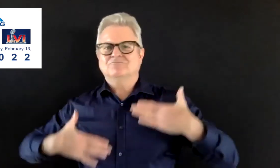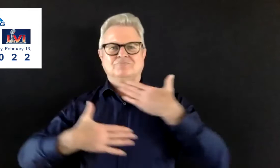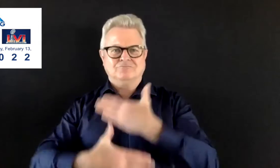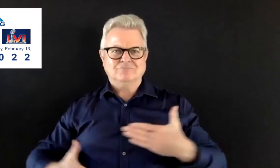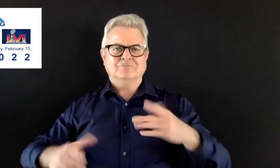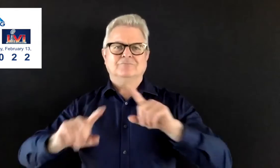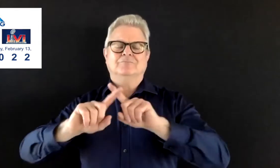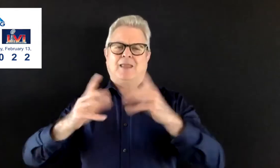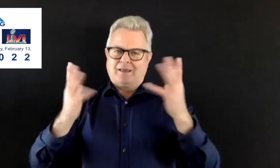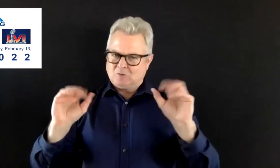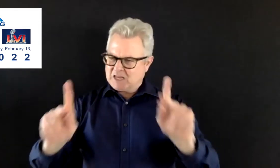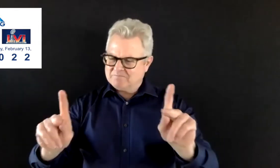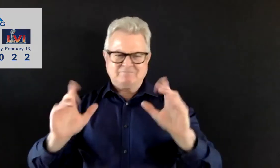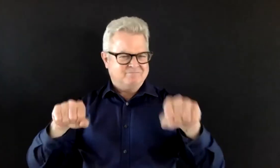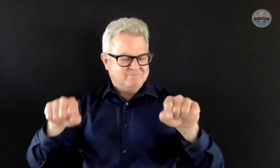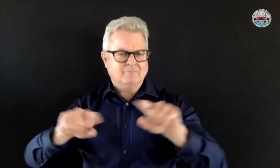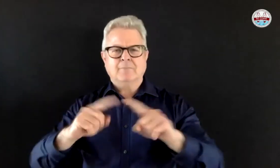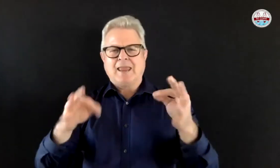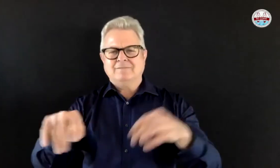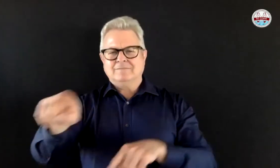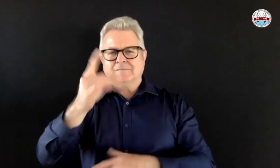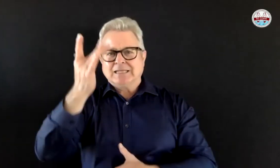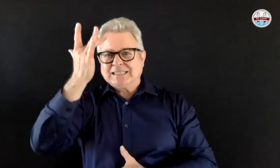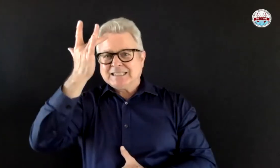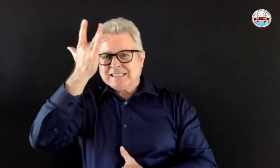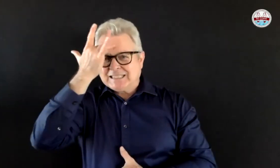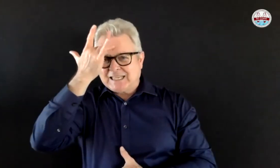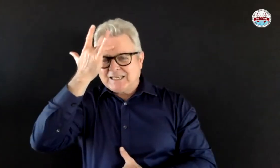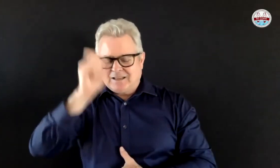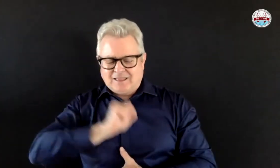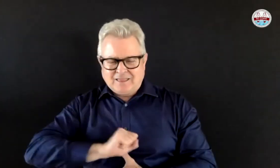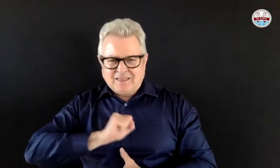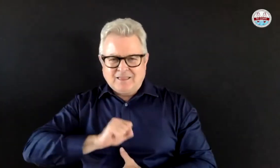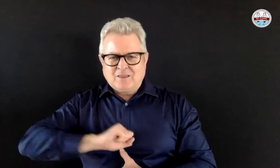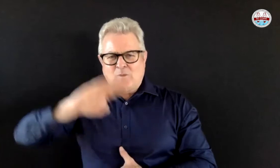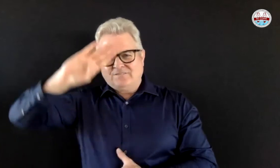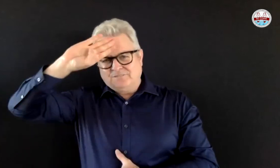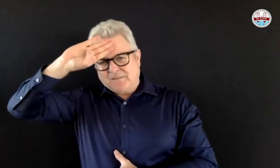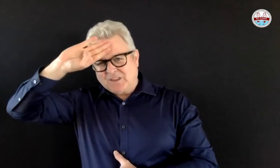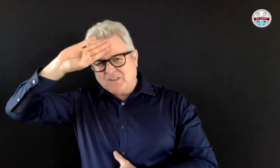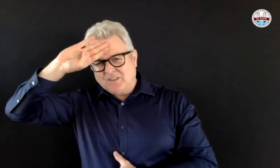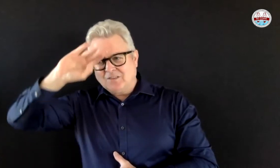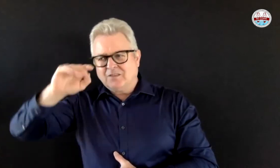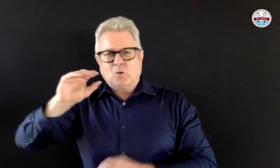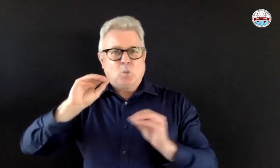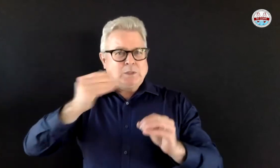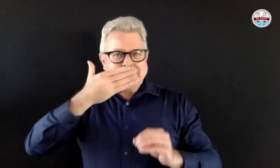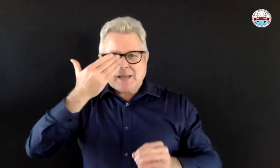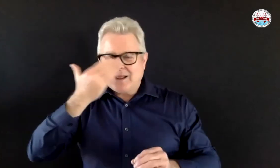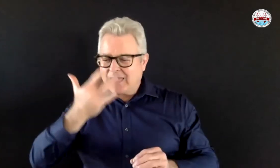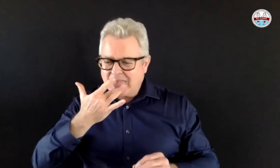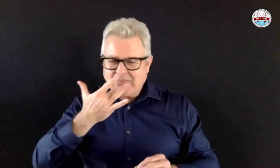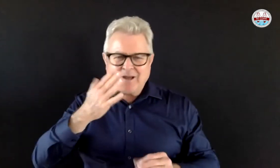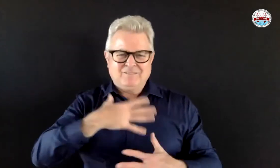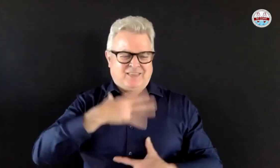are having parties, a time for people to, enjoy each other, which is fine and good. However, keep in mind that if you have any symptoms, such